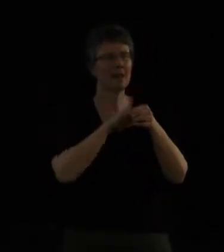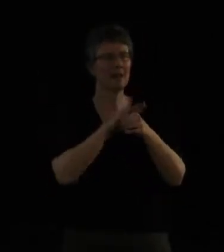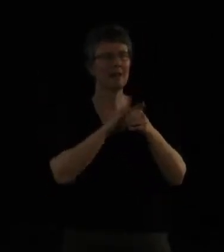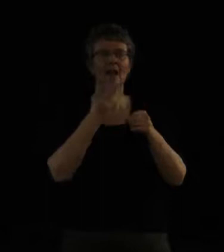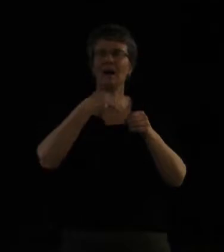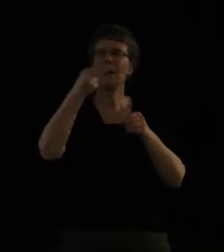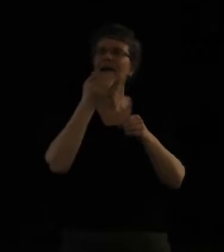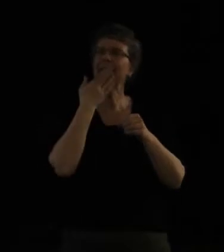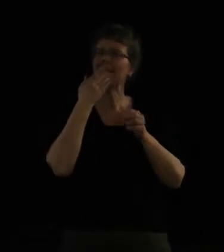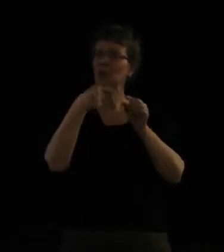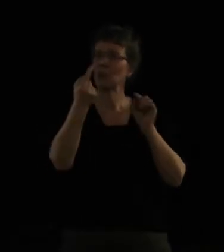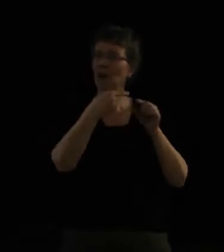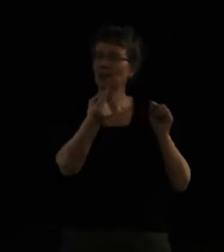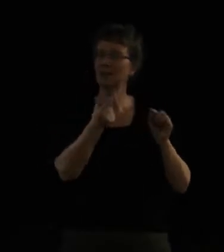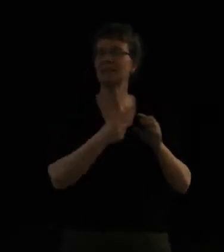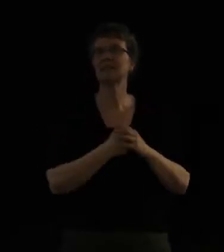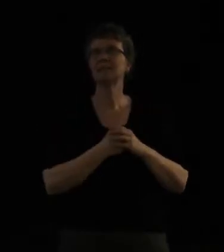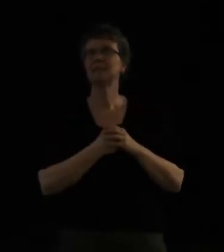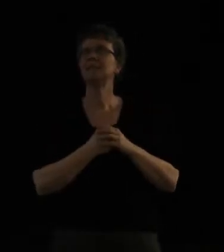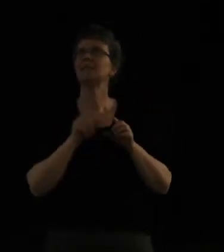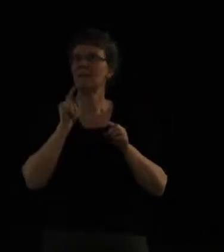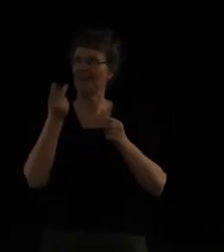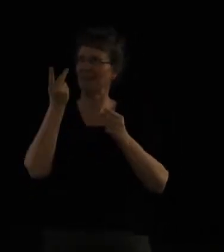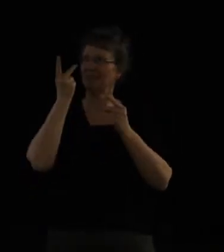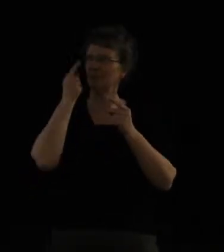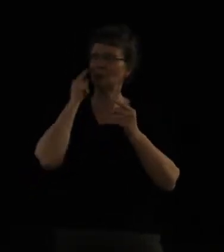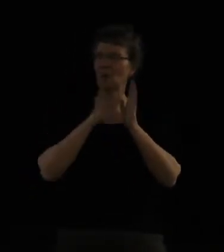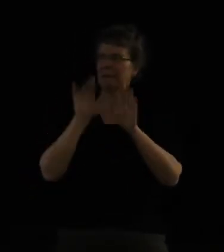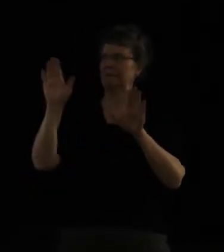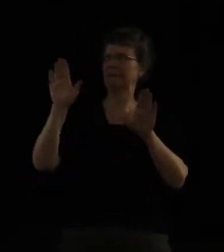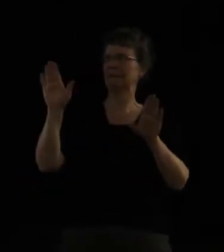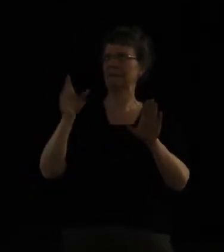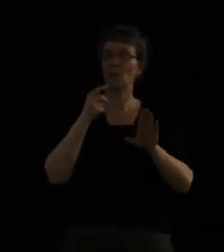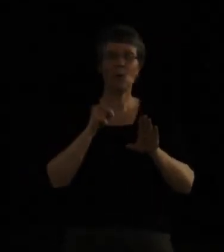the different textures and start to find their way to the actual bus stop itself.